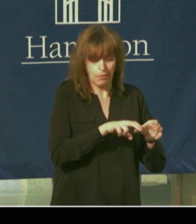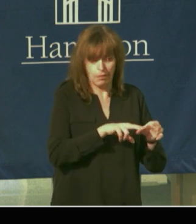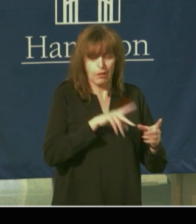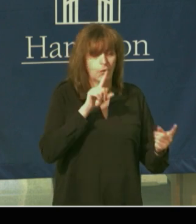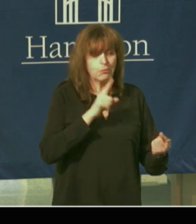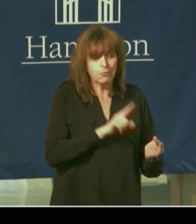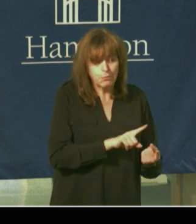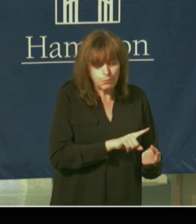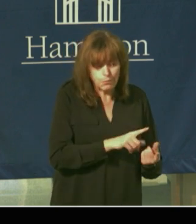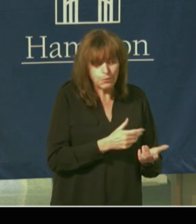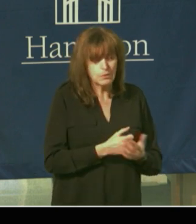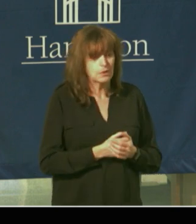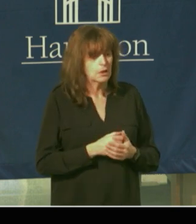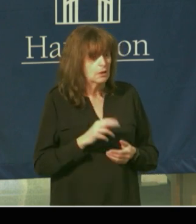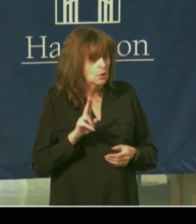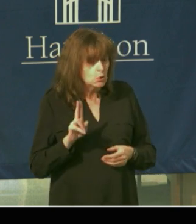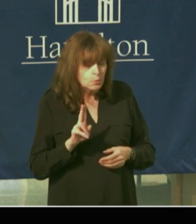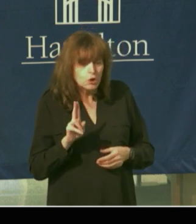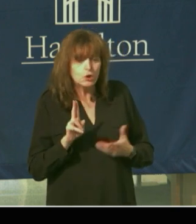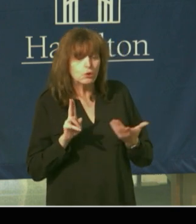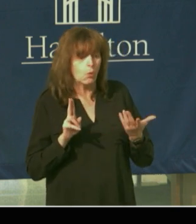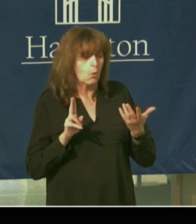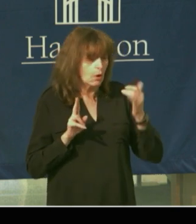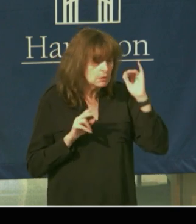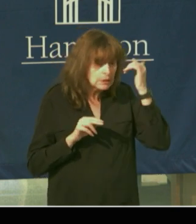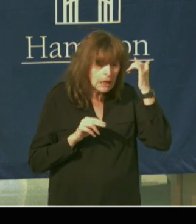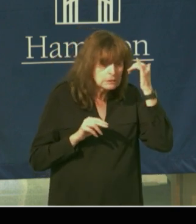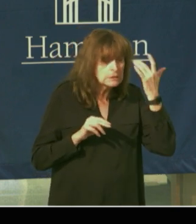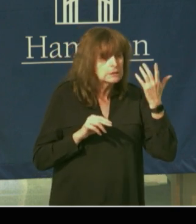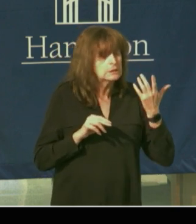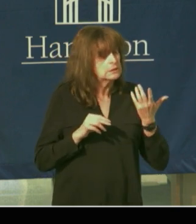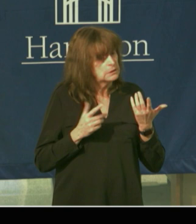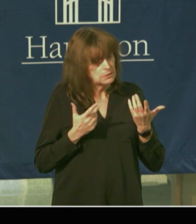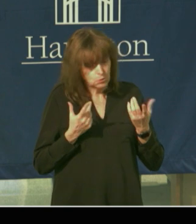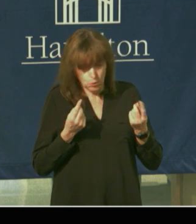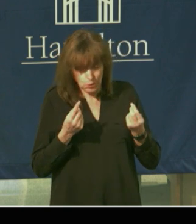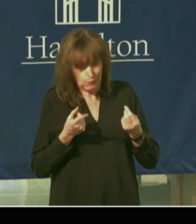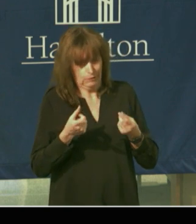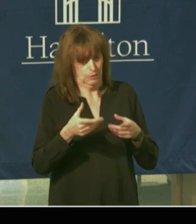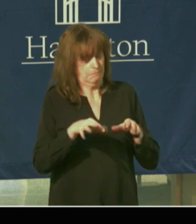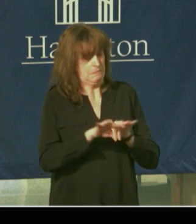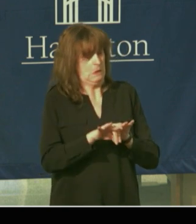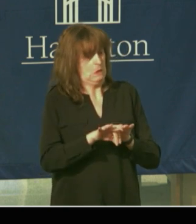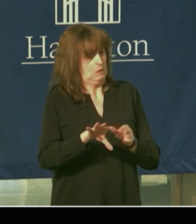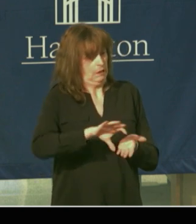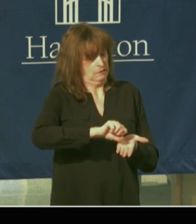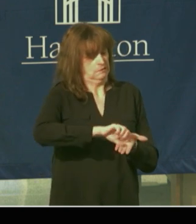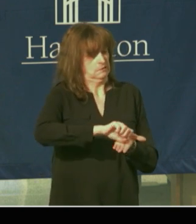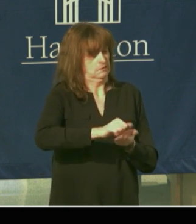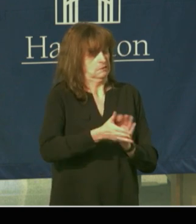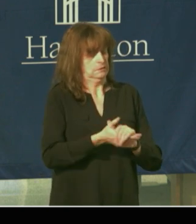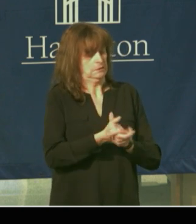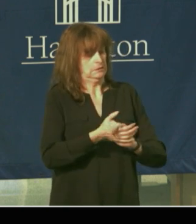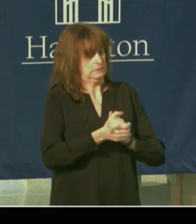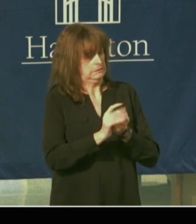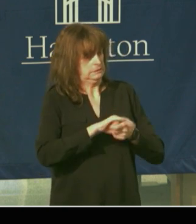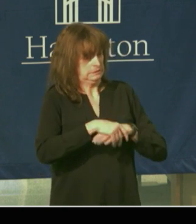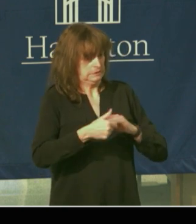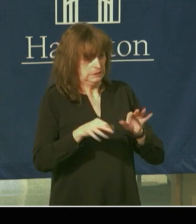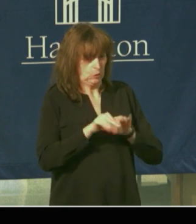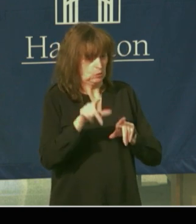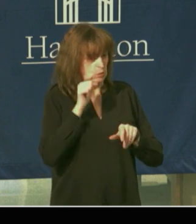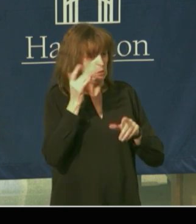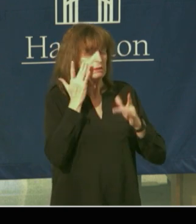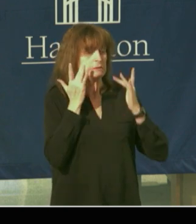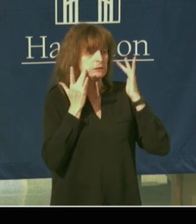like that, again, make sure that you're cleaning your hands, washing your hands afterwards. Don't be touching your face as you get in and out of the vehicles. Maybe